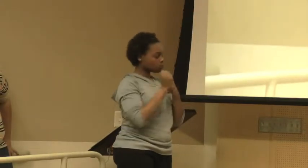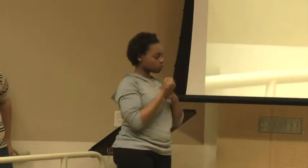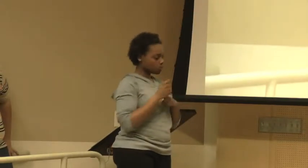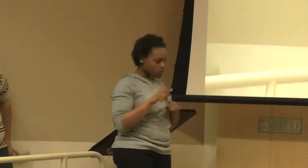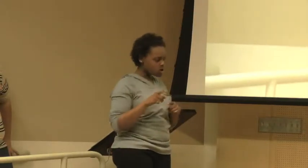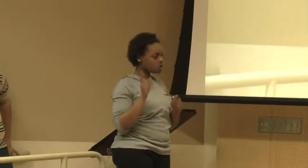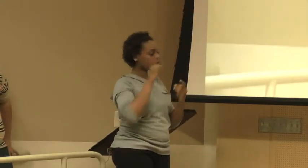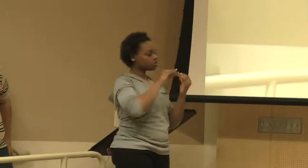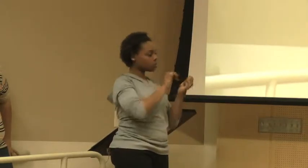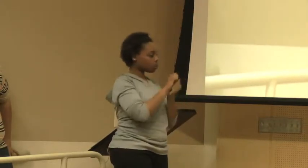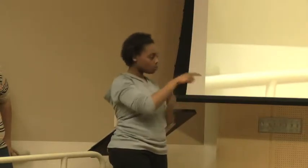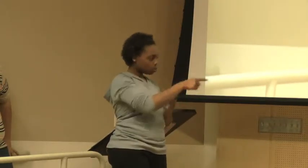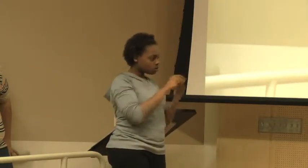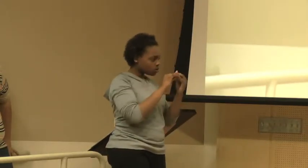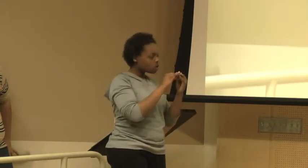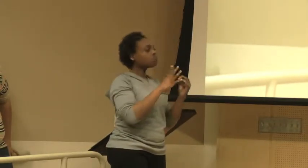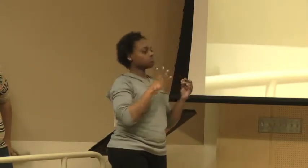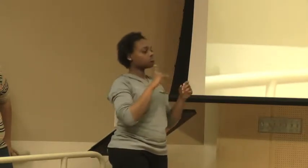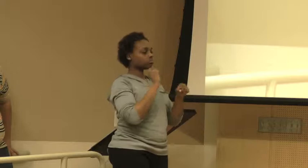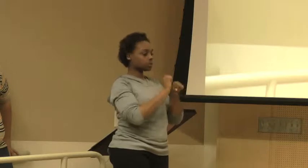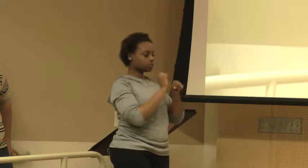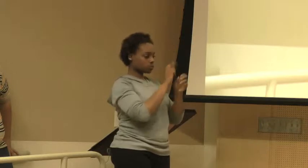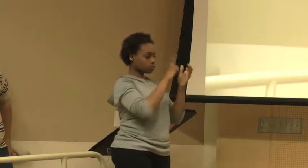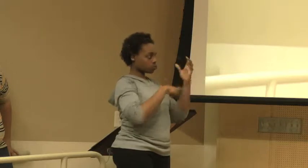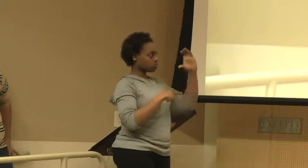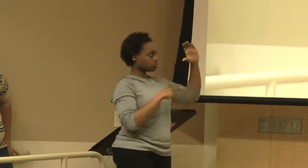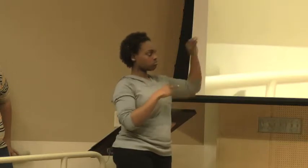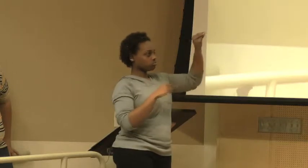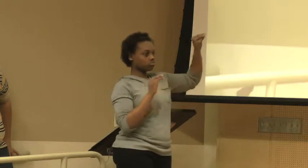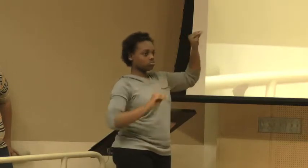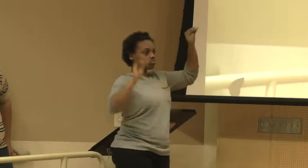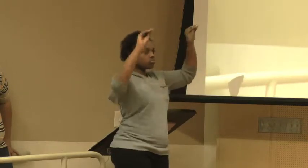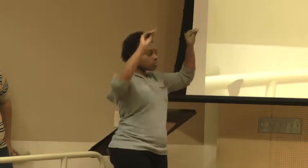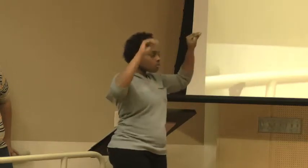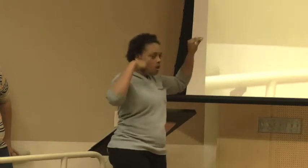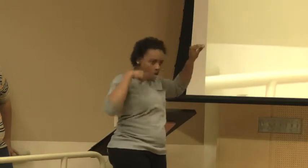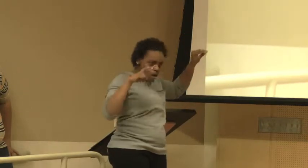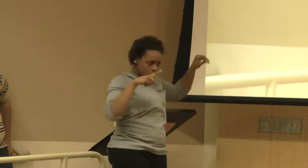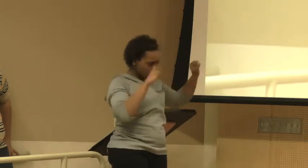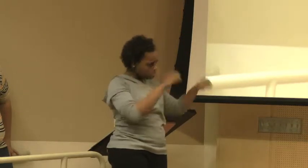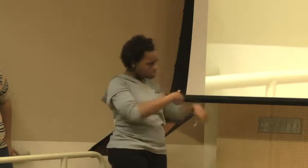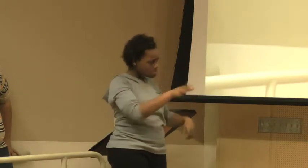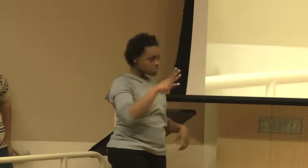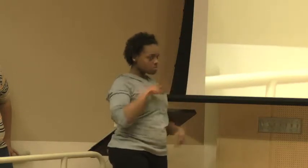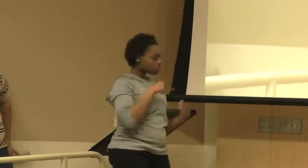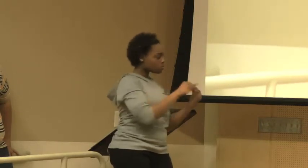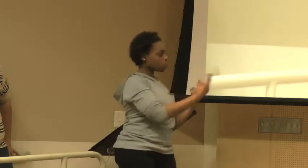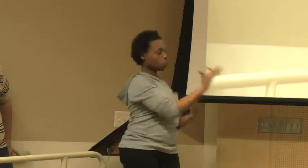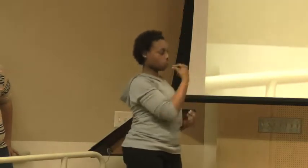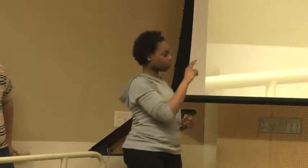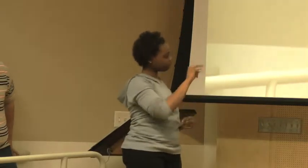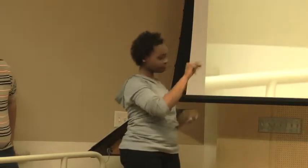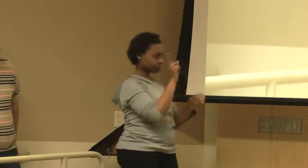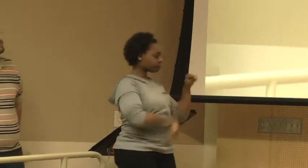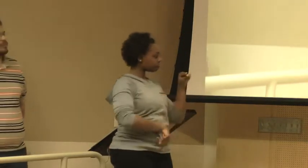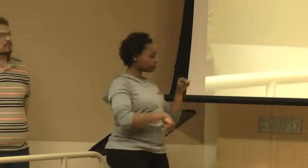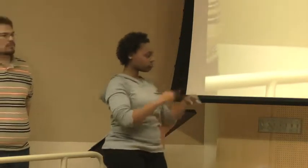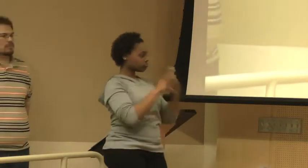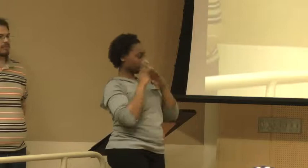My friend was saying some words to Diana, and then we talked, and we did our work. She was in C, she went to the C, it's fine. They told